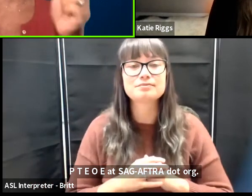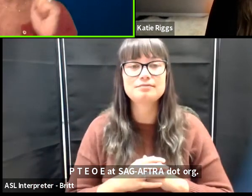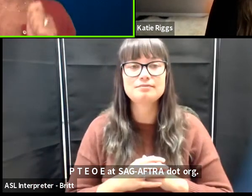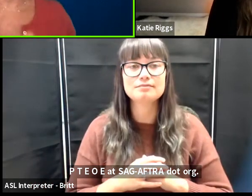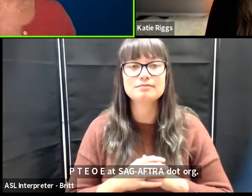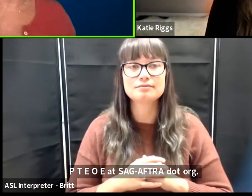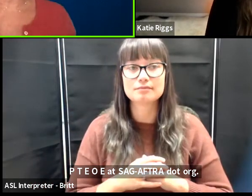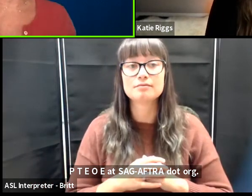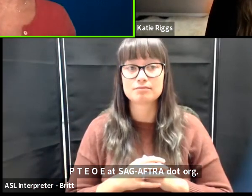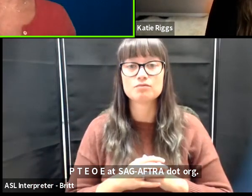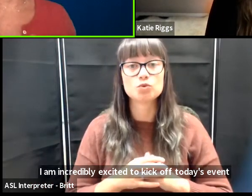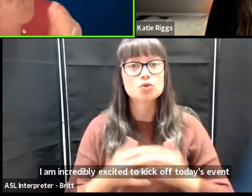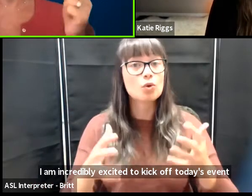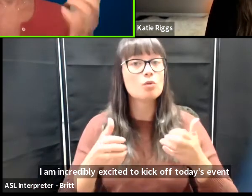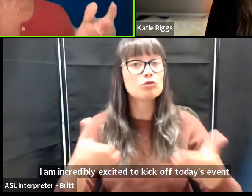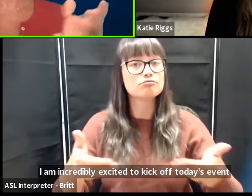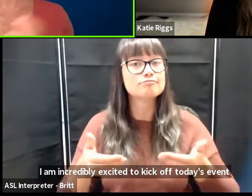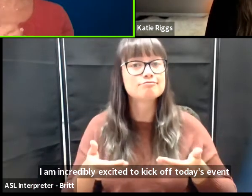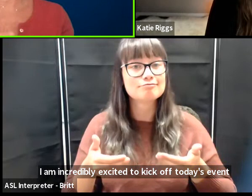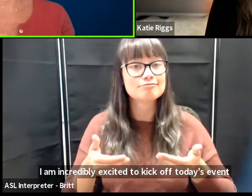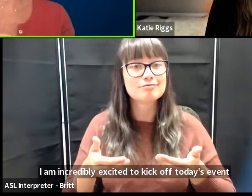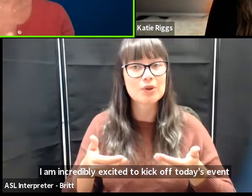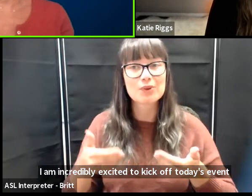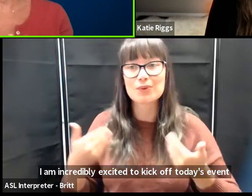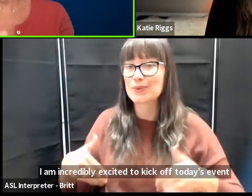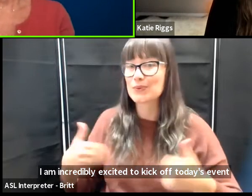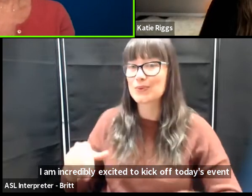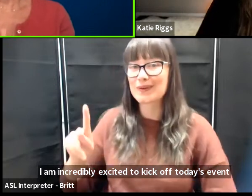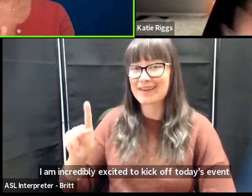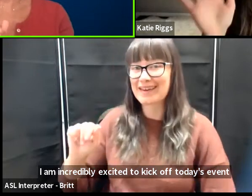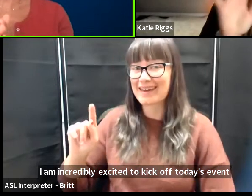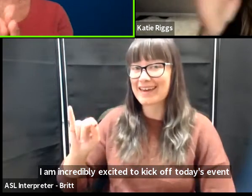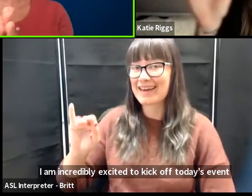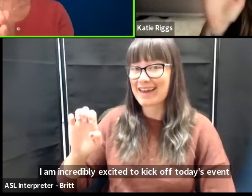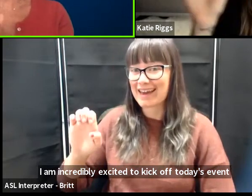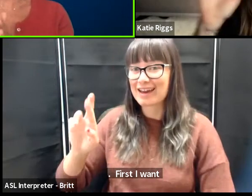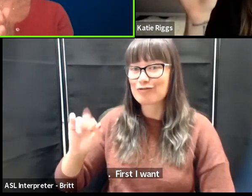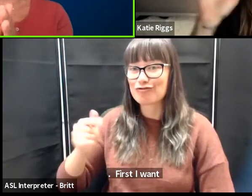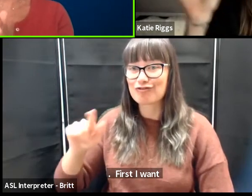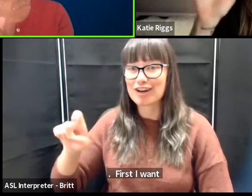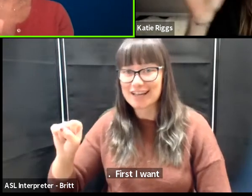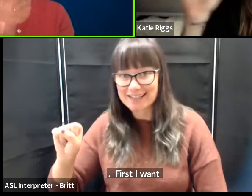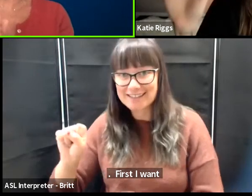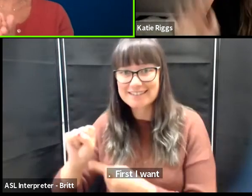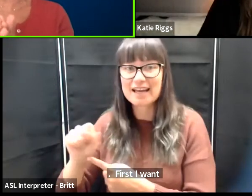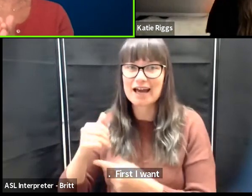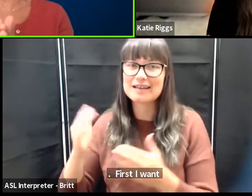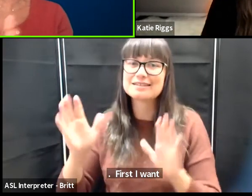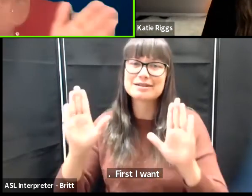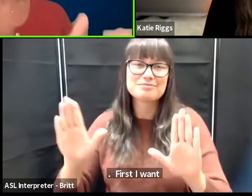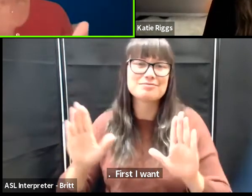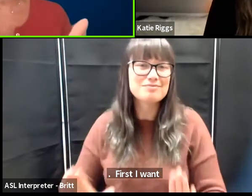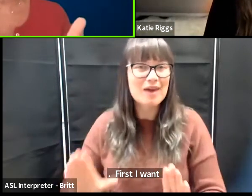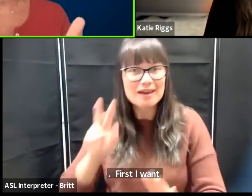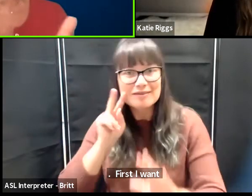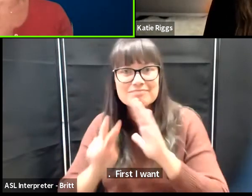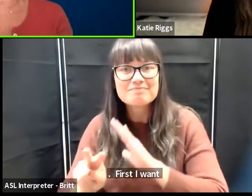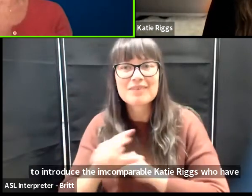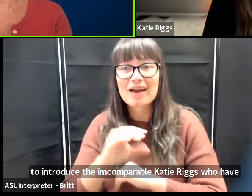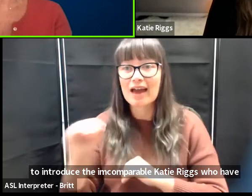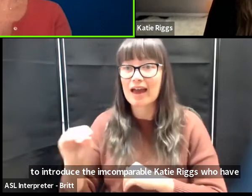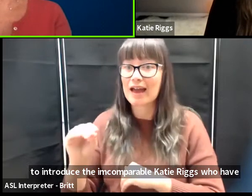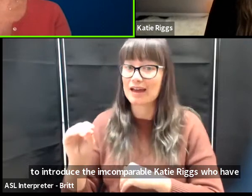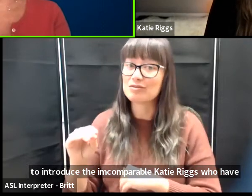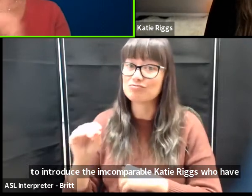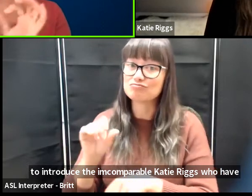But first I want to introduce the incomparable Katie Riggs, who has an extraordinary vocal insight and has worked with star-studded